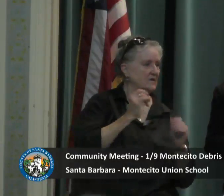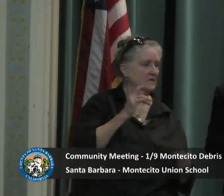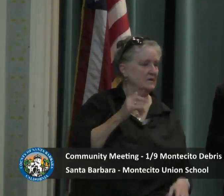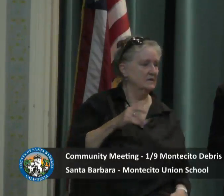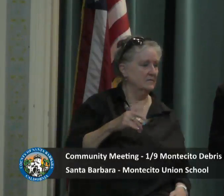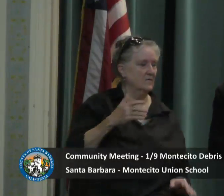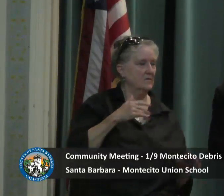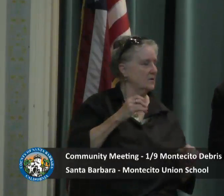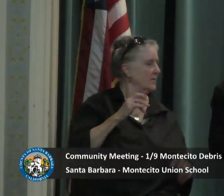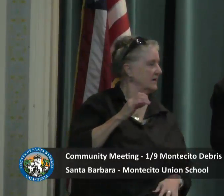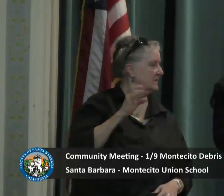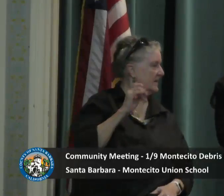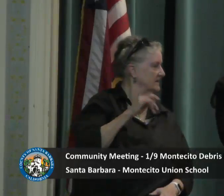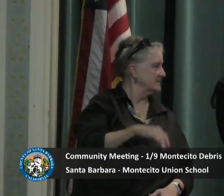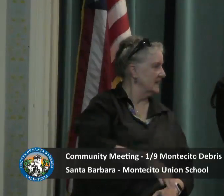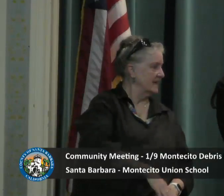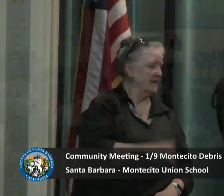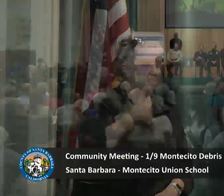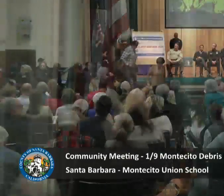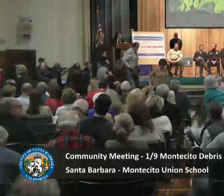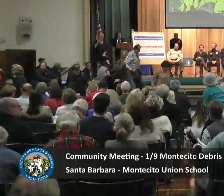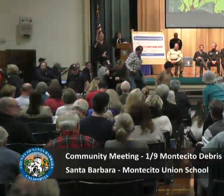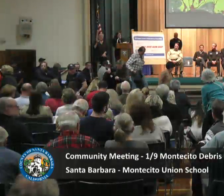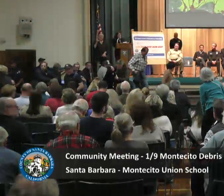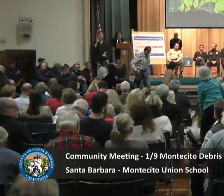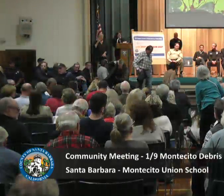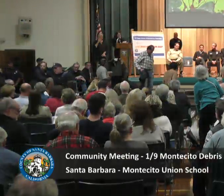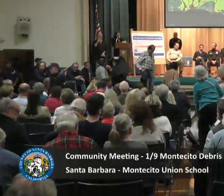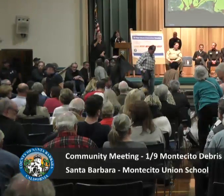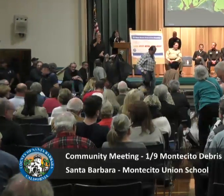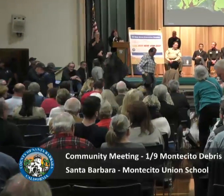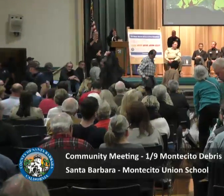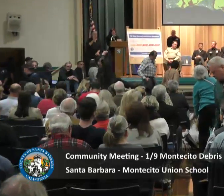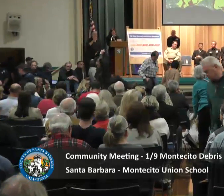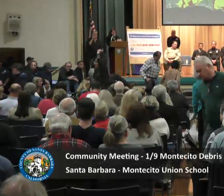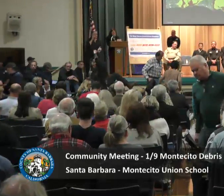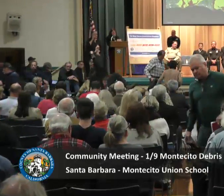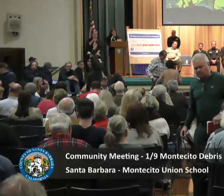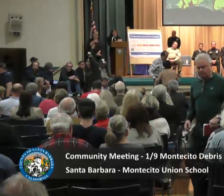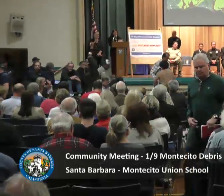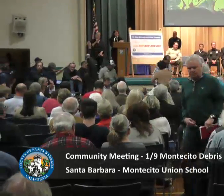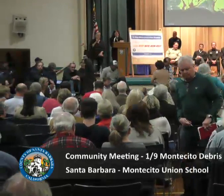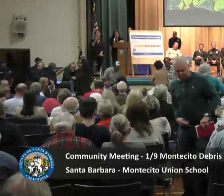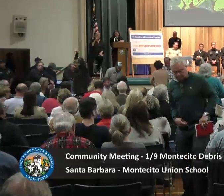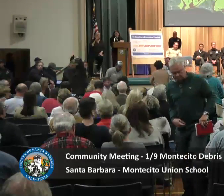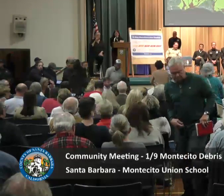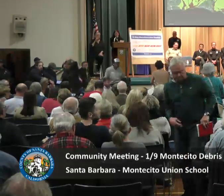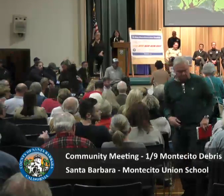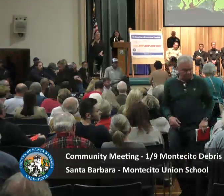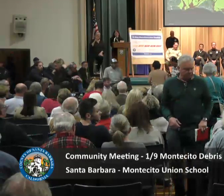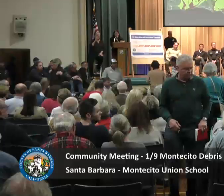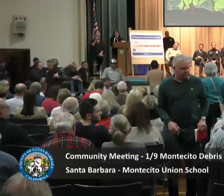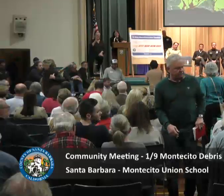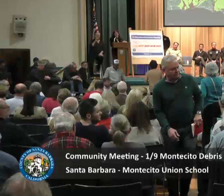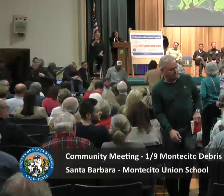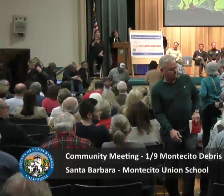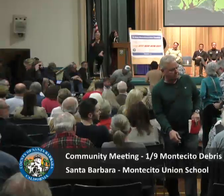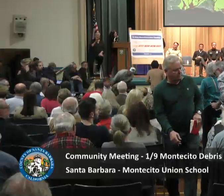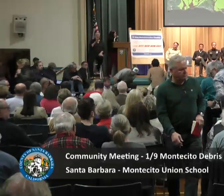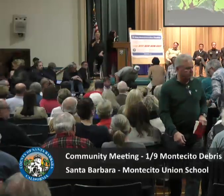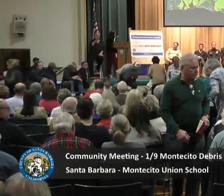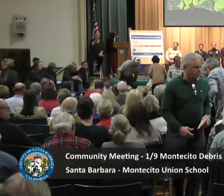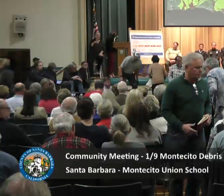we go back to the mics, I have another one that I think is a good question for everyone to hear. What is the potential for landslides without